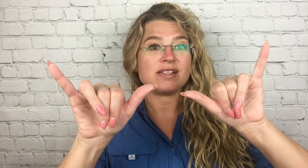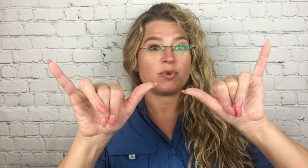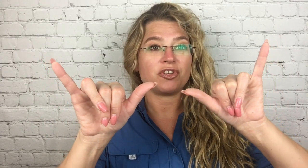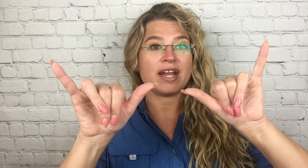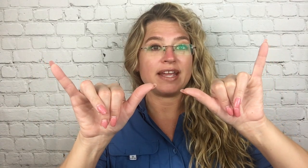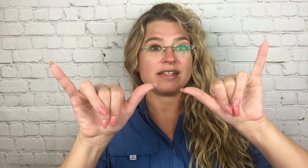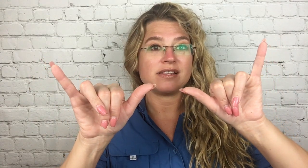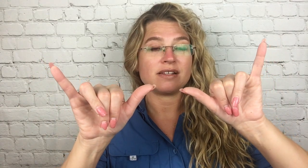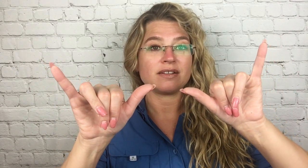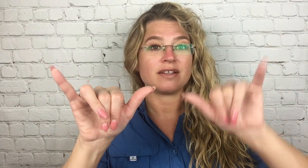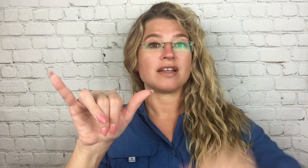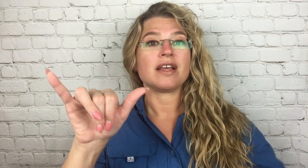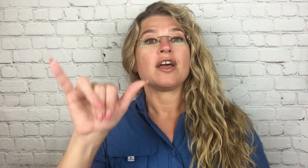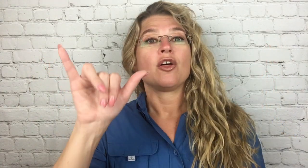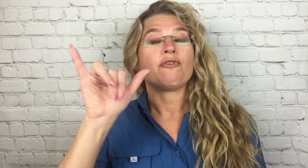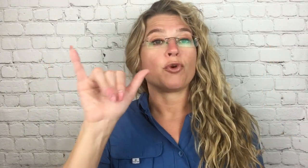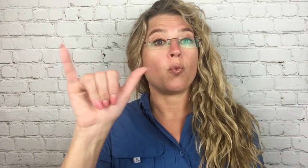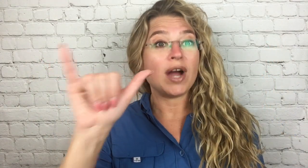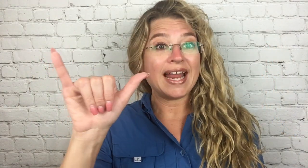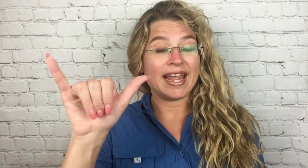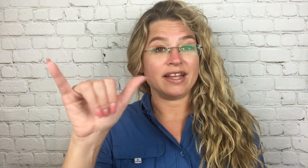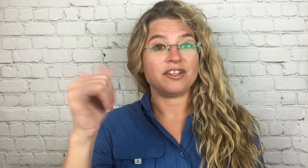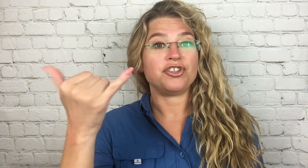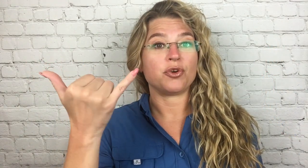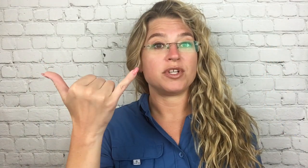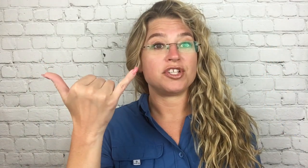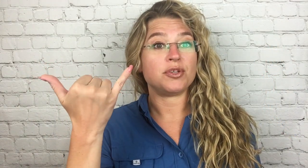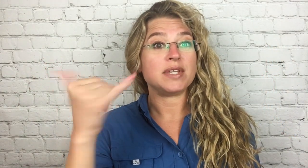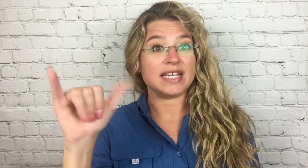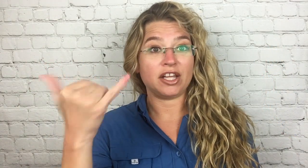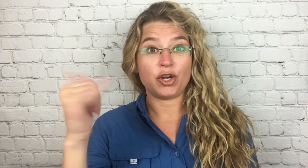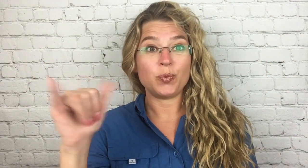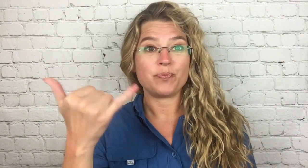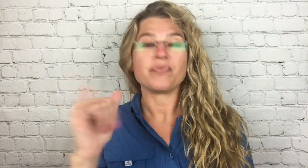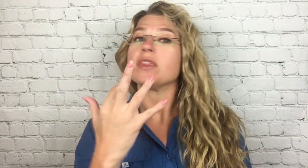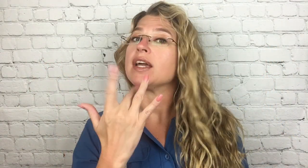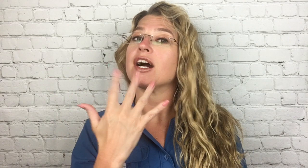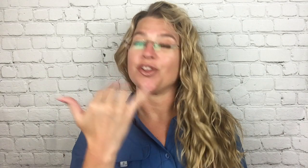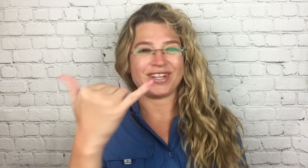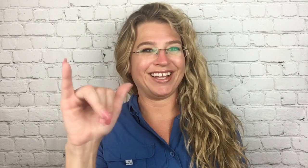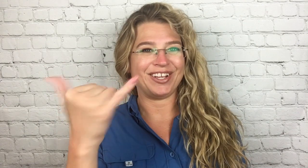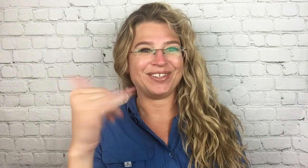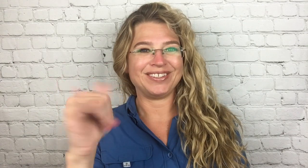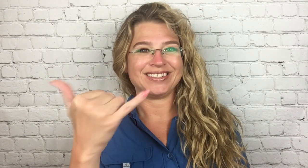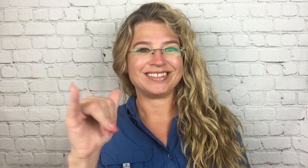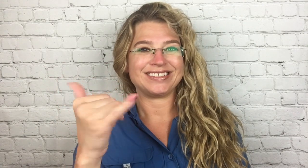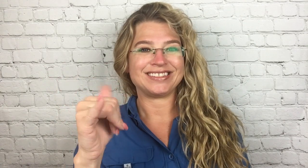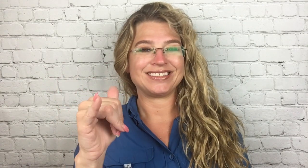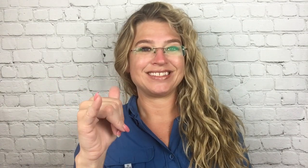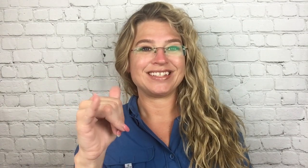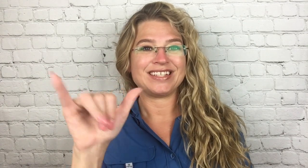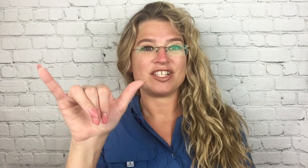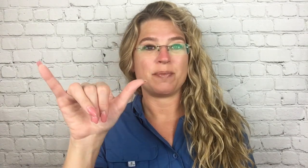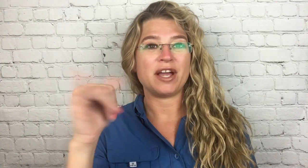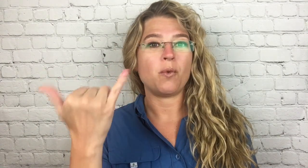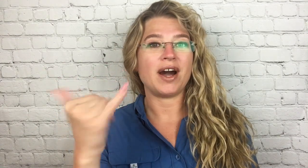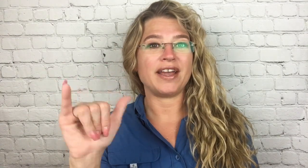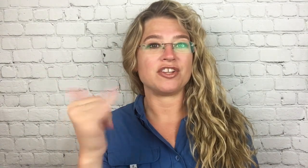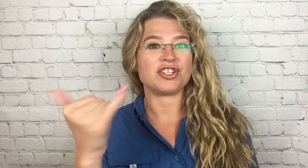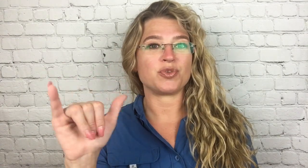with your hands. For one hand, you're going to do yellow, the color yellow. So make a Y and just twist